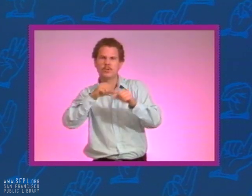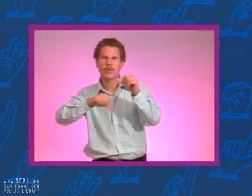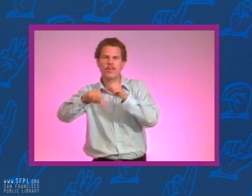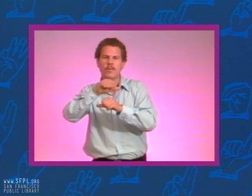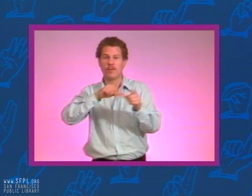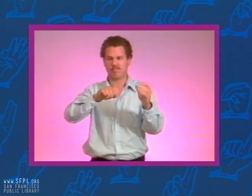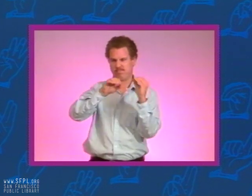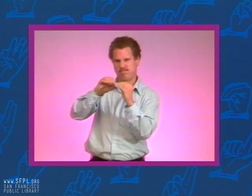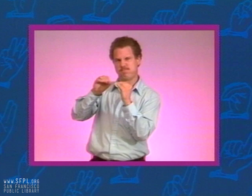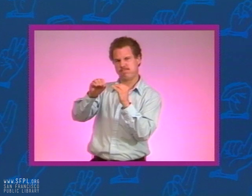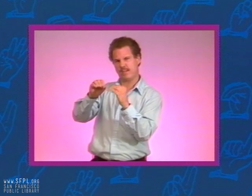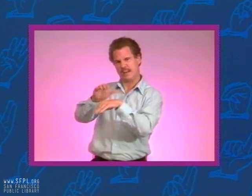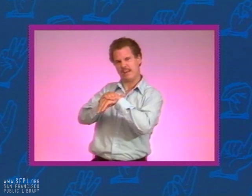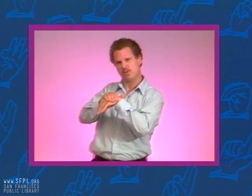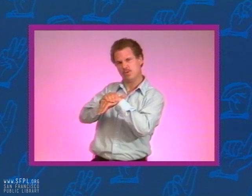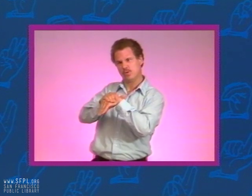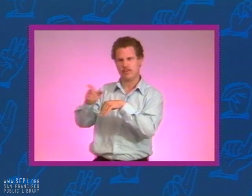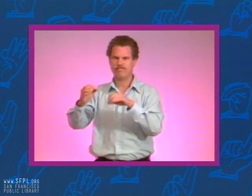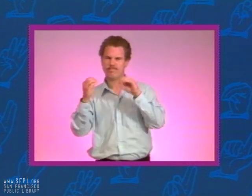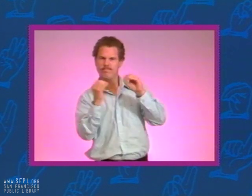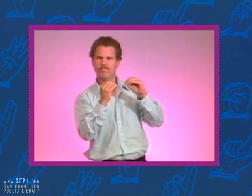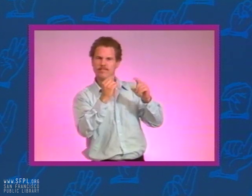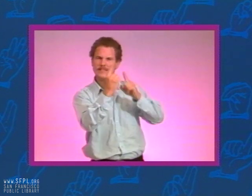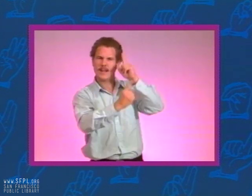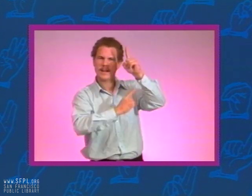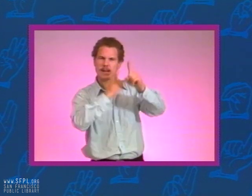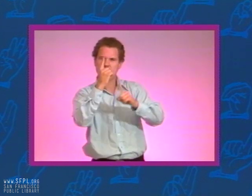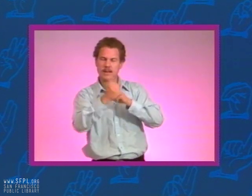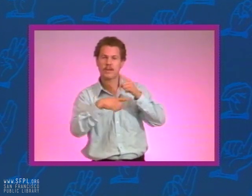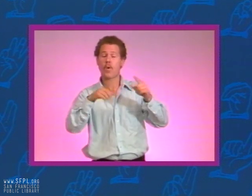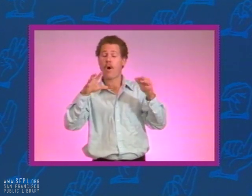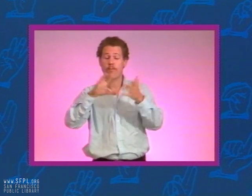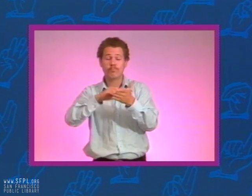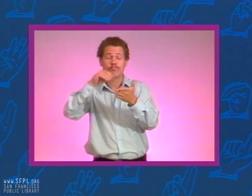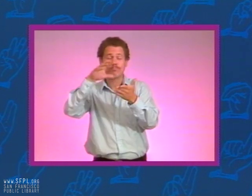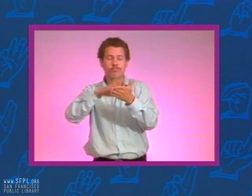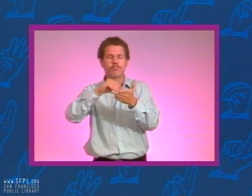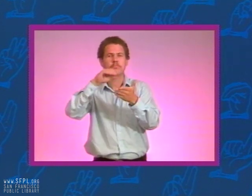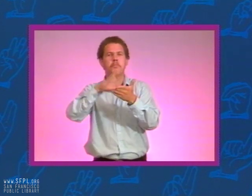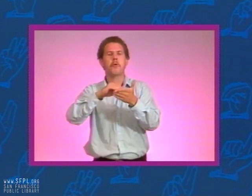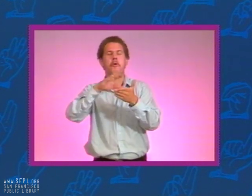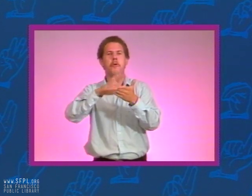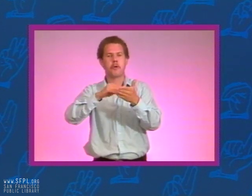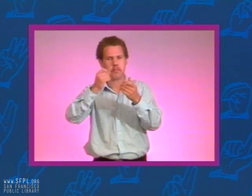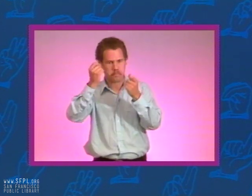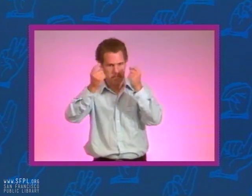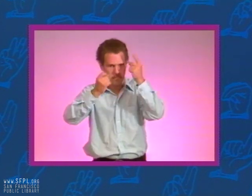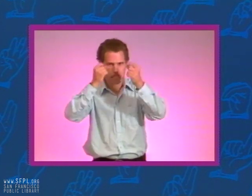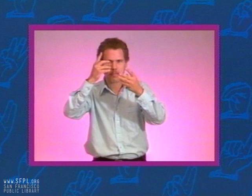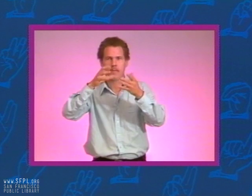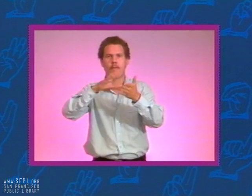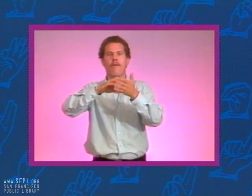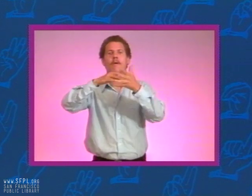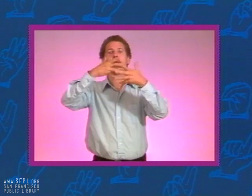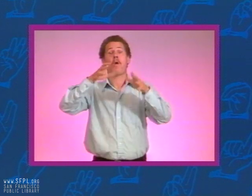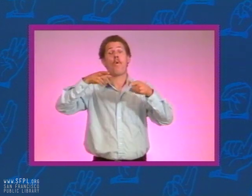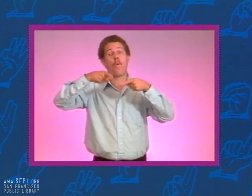and Clerc taught Gallaudet French Sign Language. As they began to understand each other's language, they formulated a